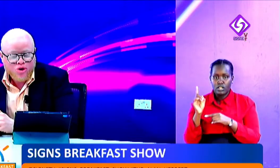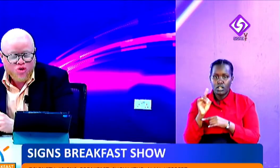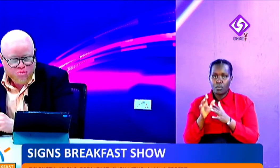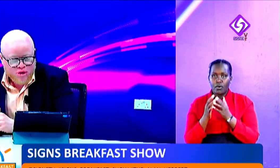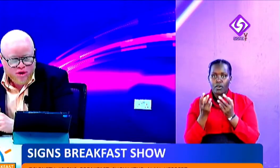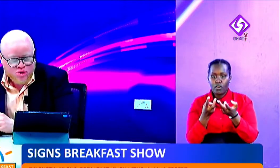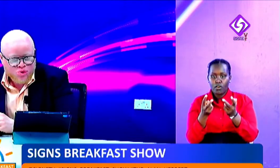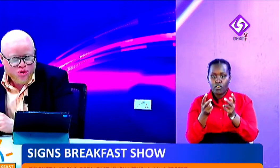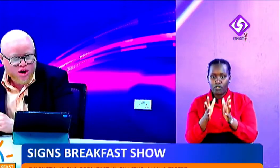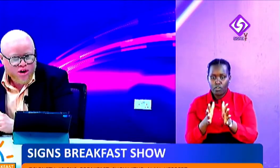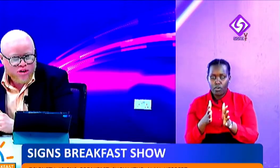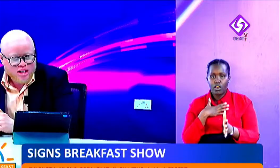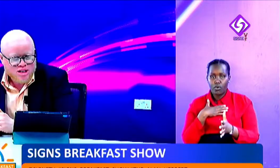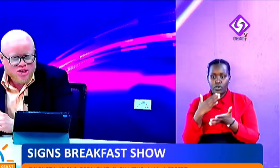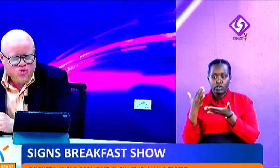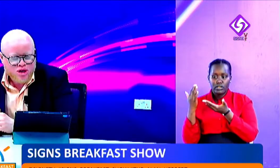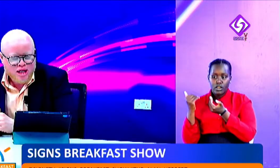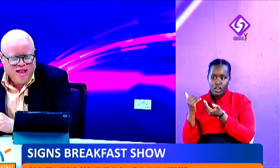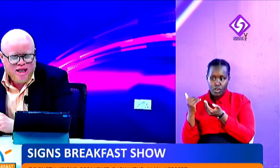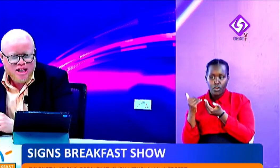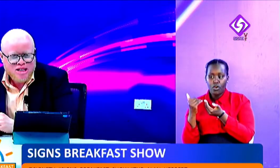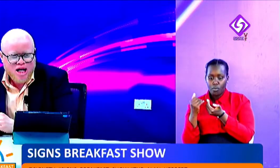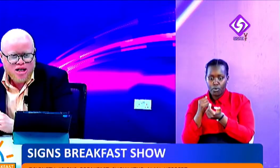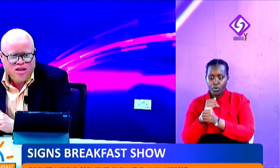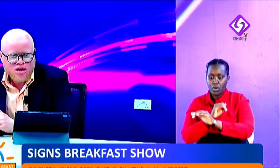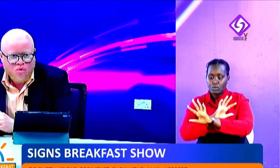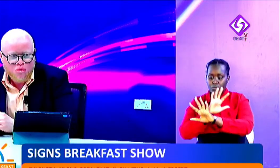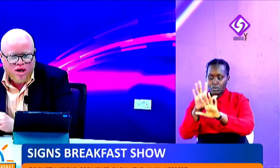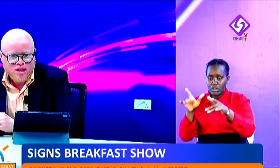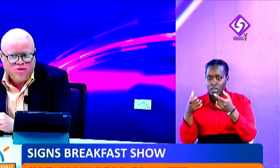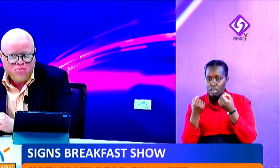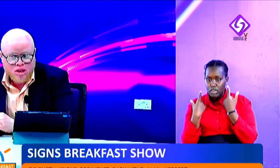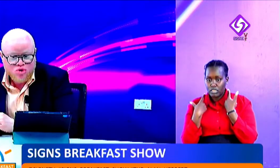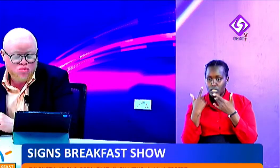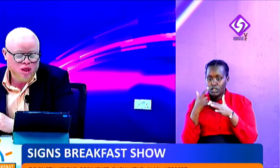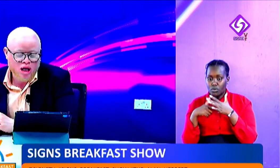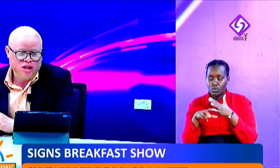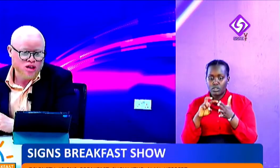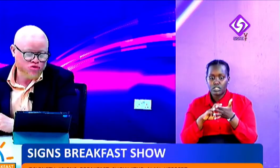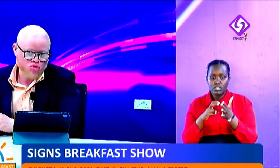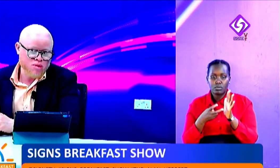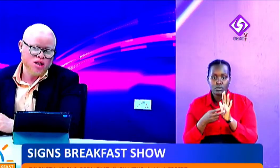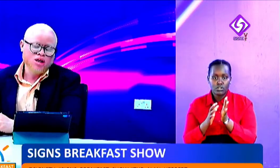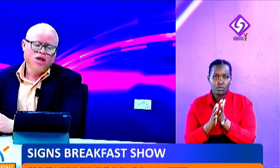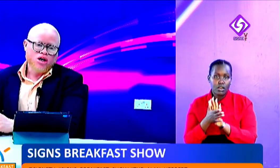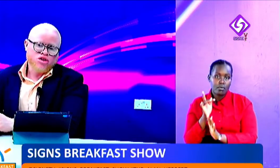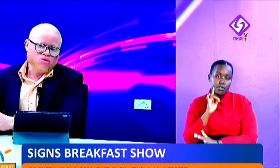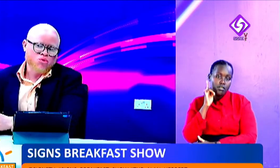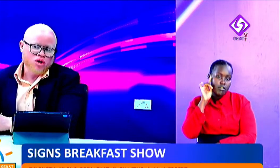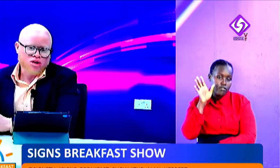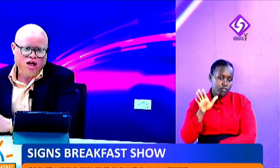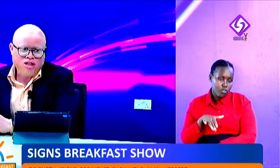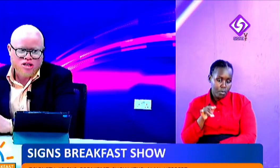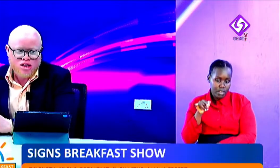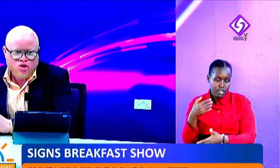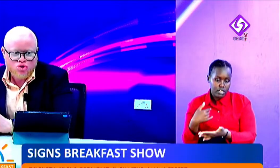hope you are getting to clearly understand what it means to be a deaf woman this morning. The intersections,